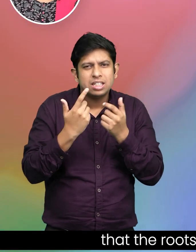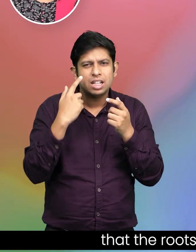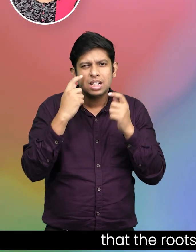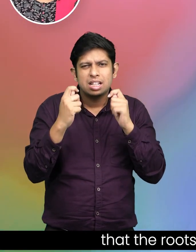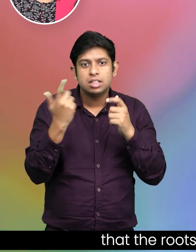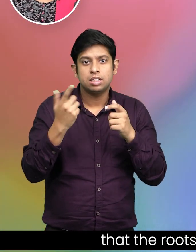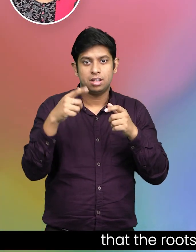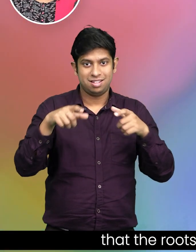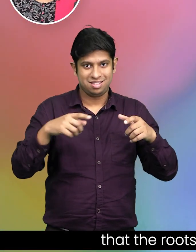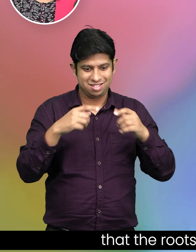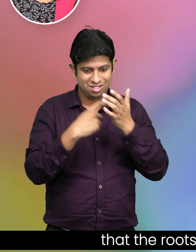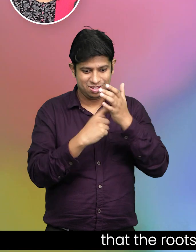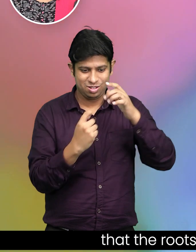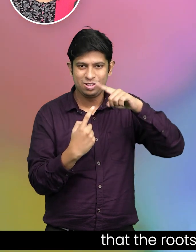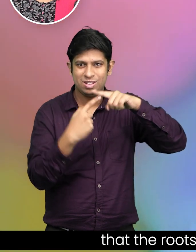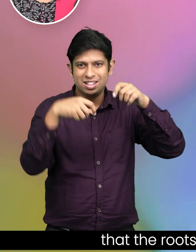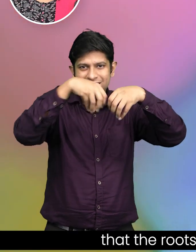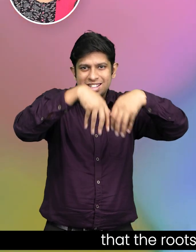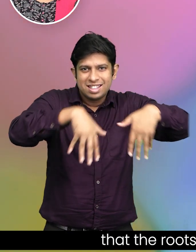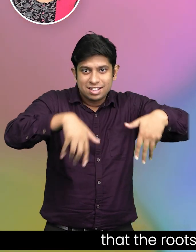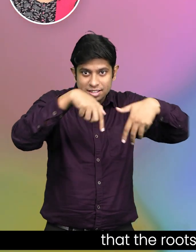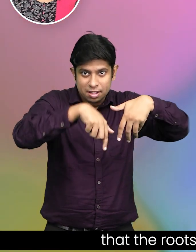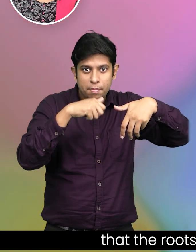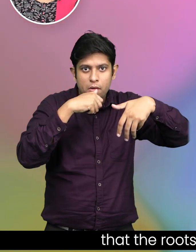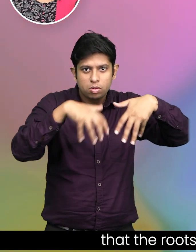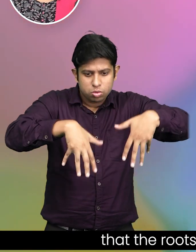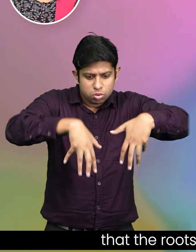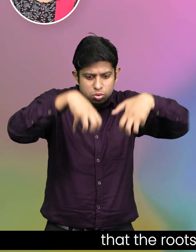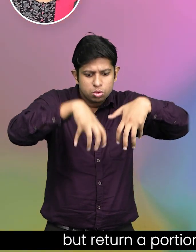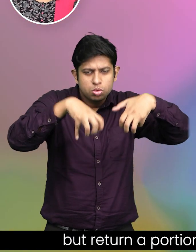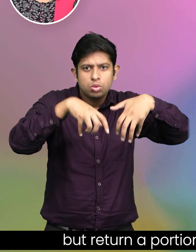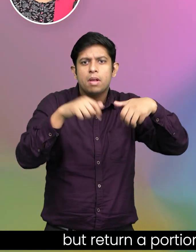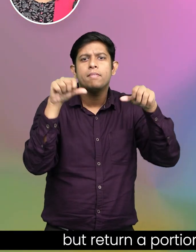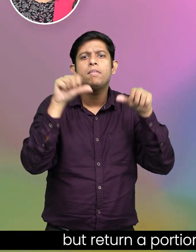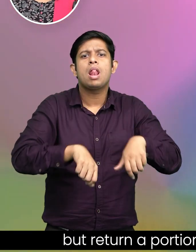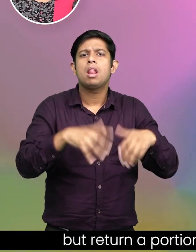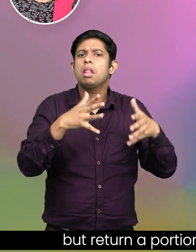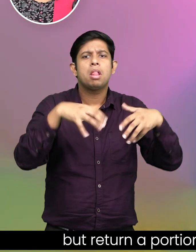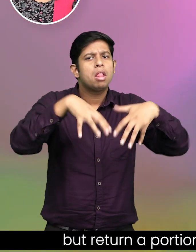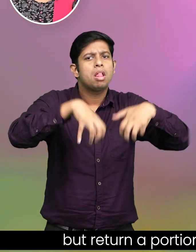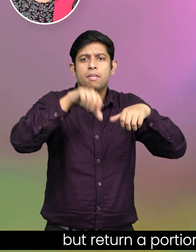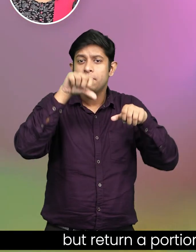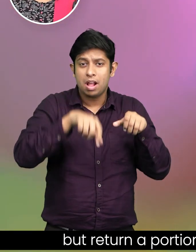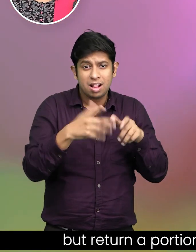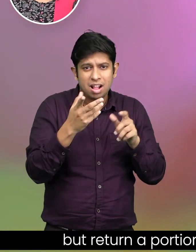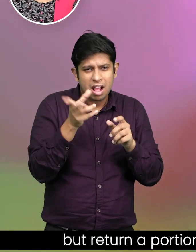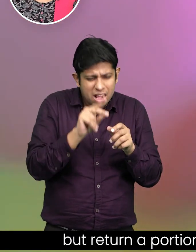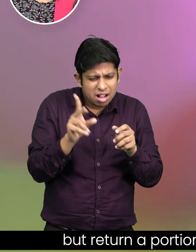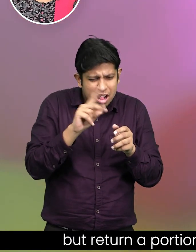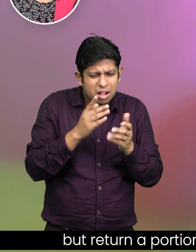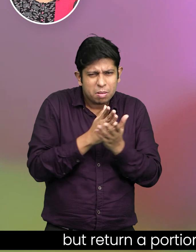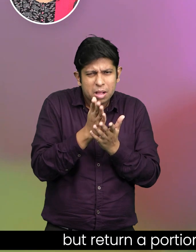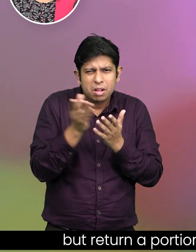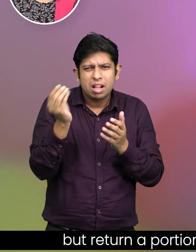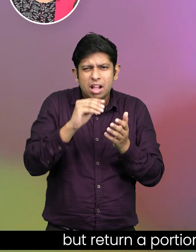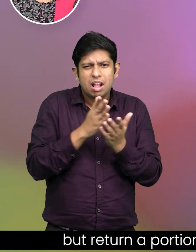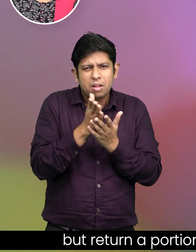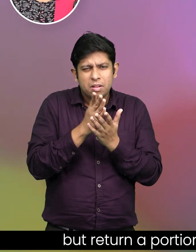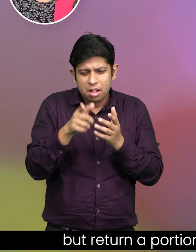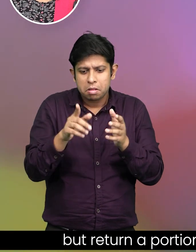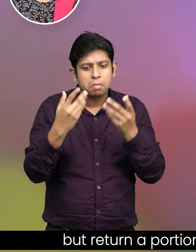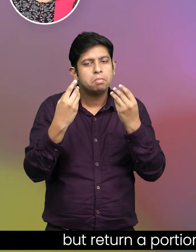only absorb fluid from the soil but return a portion of their peculiar